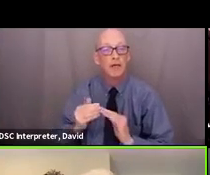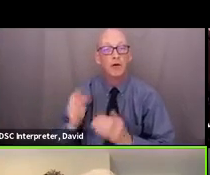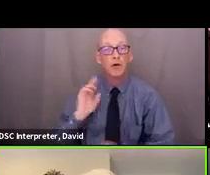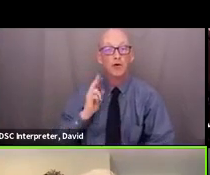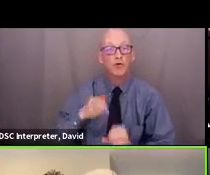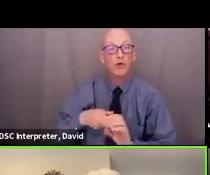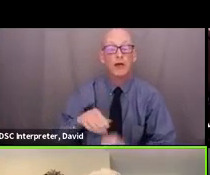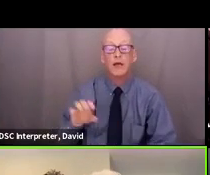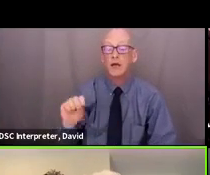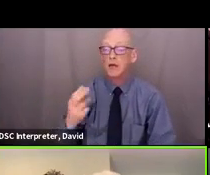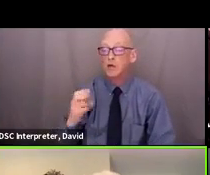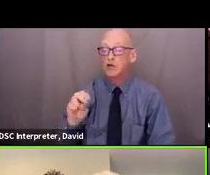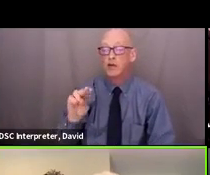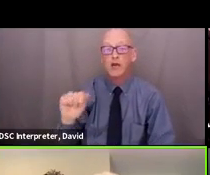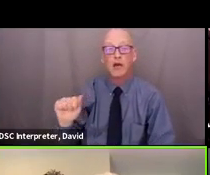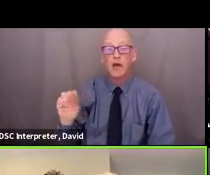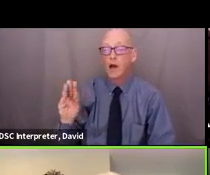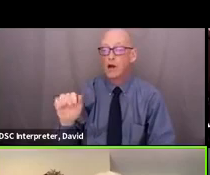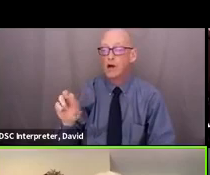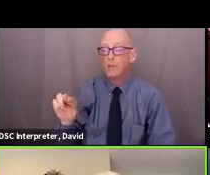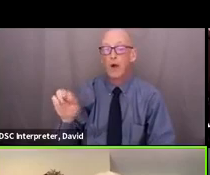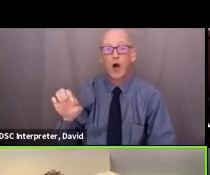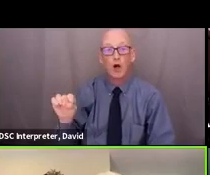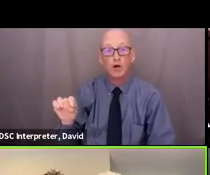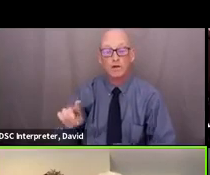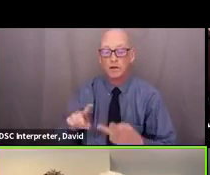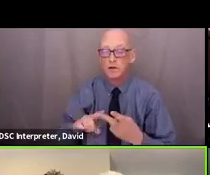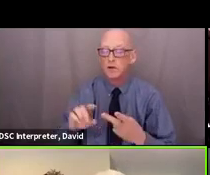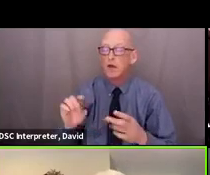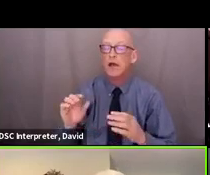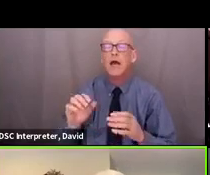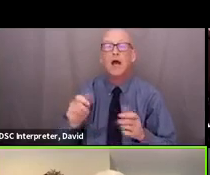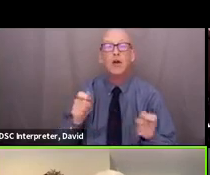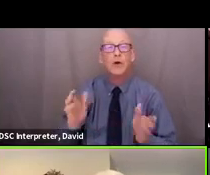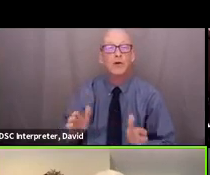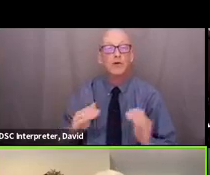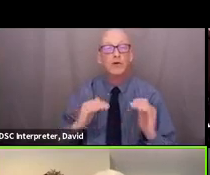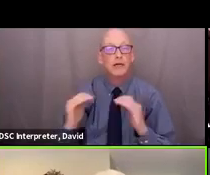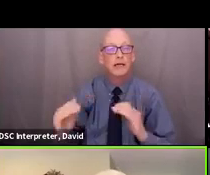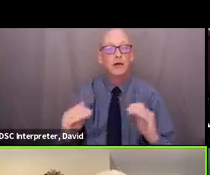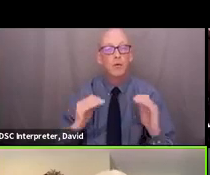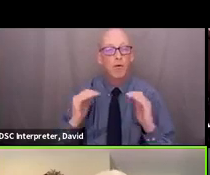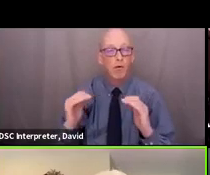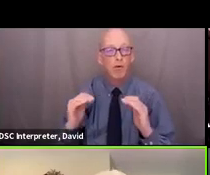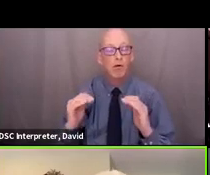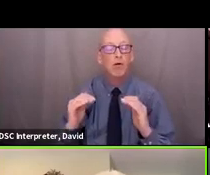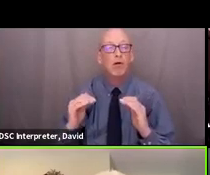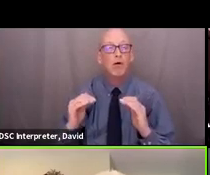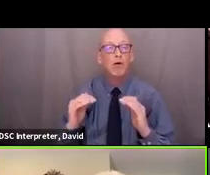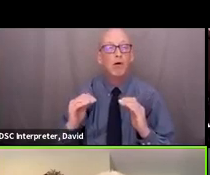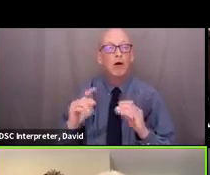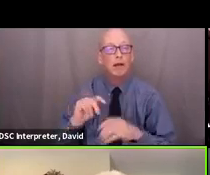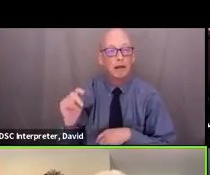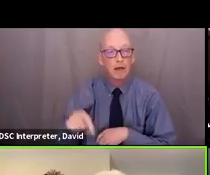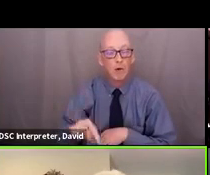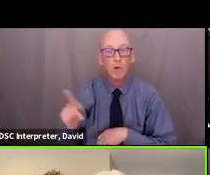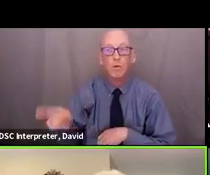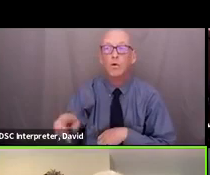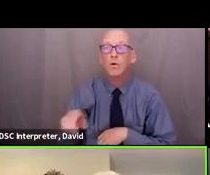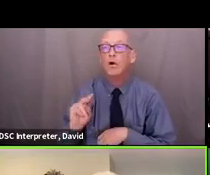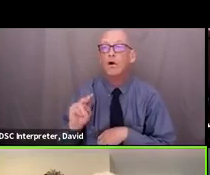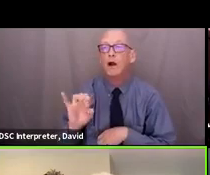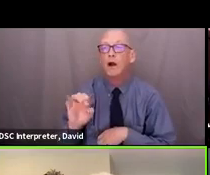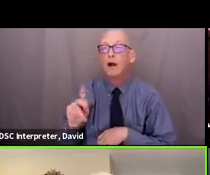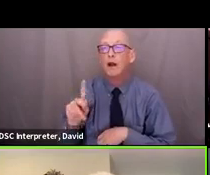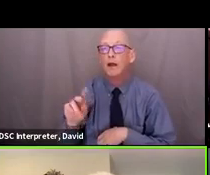from Equality Toledo, along with Nick Comives, Toledo City Council member, and Elijah Jones, Manager of Treatment